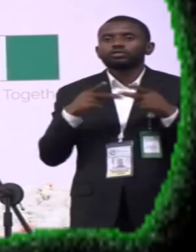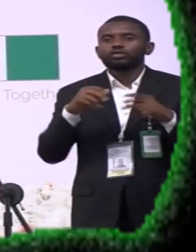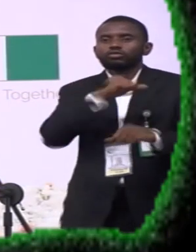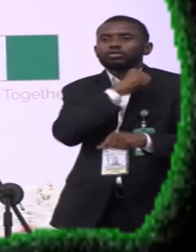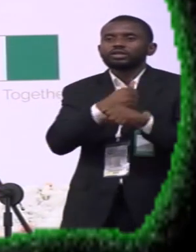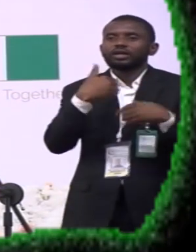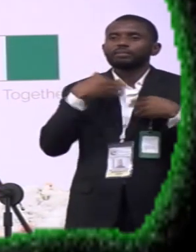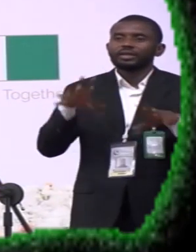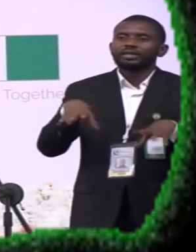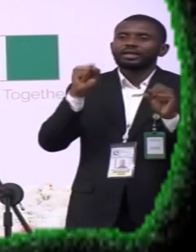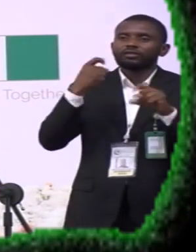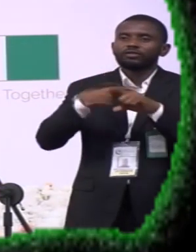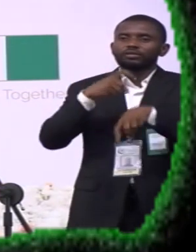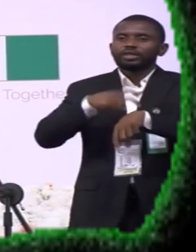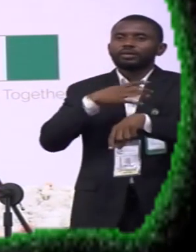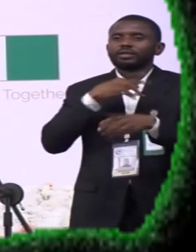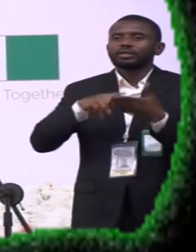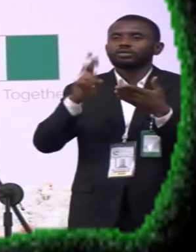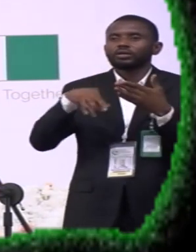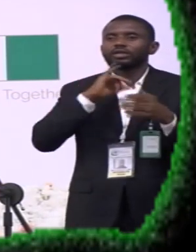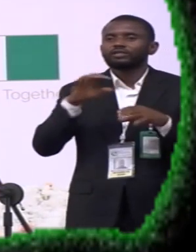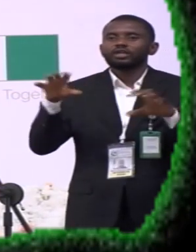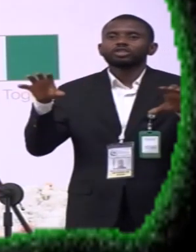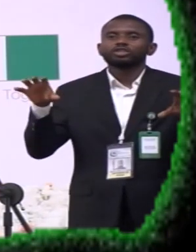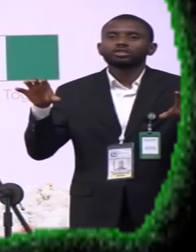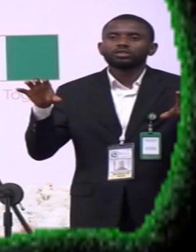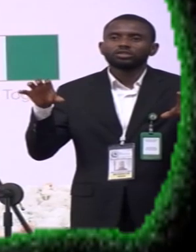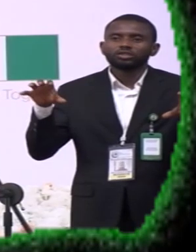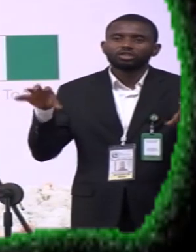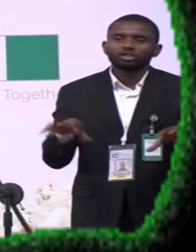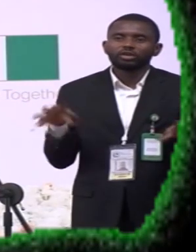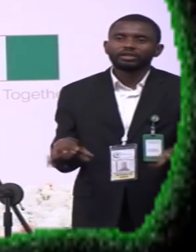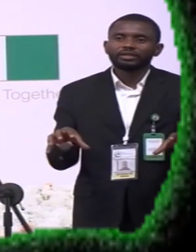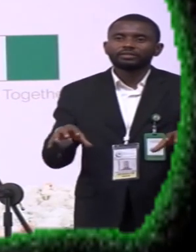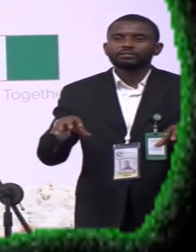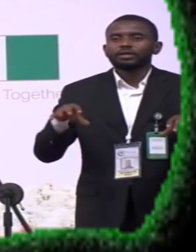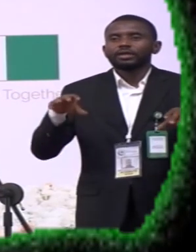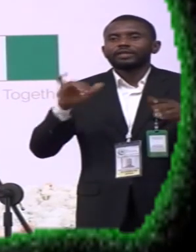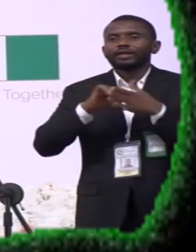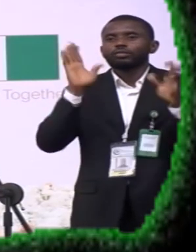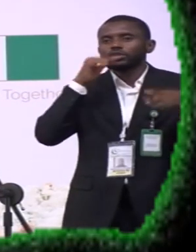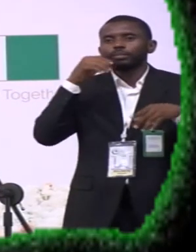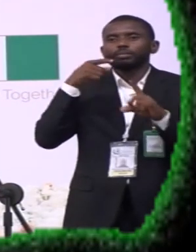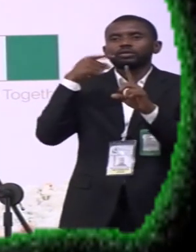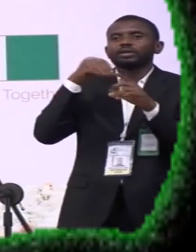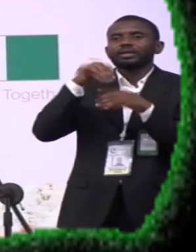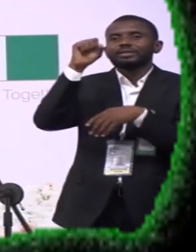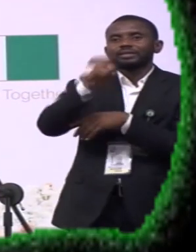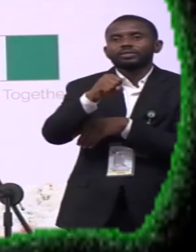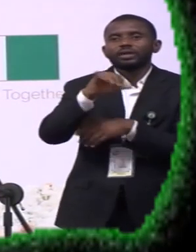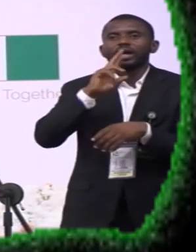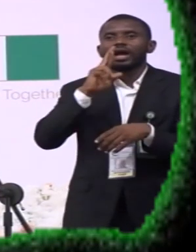time, and the result is very shocking that Muslims, particularly in the South, are